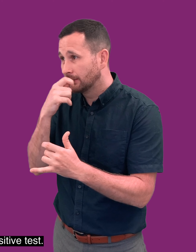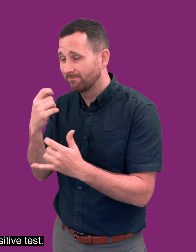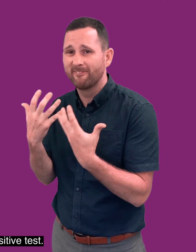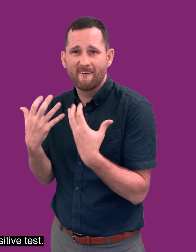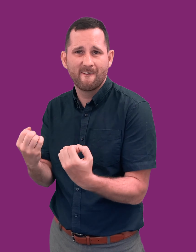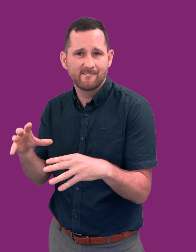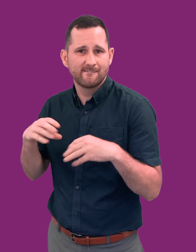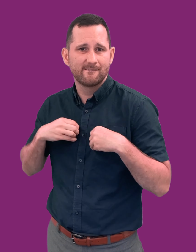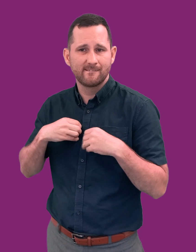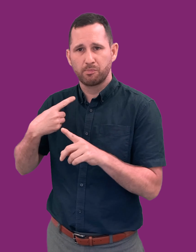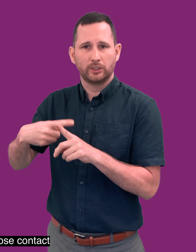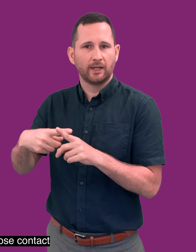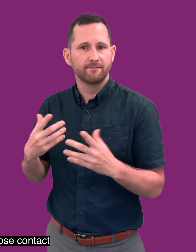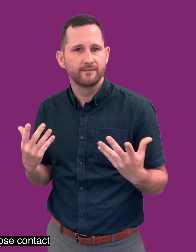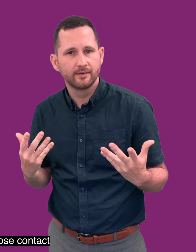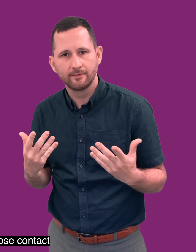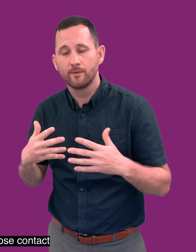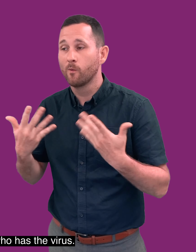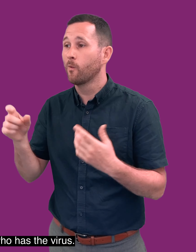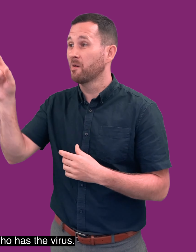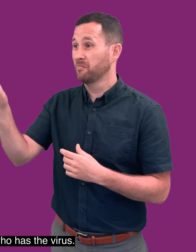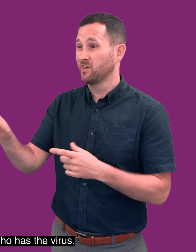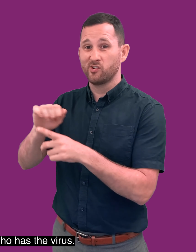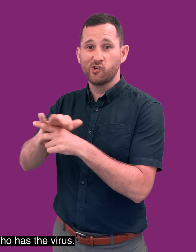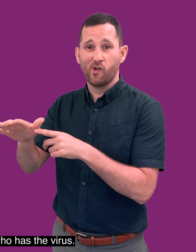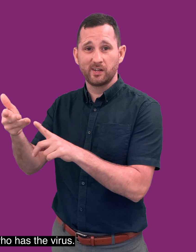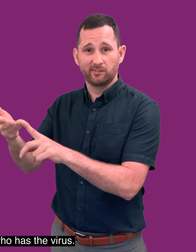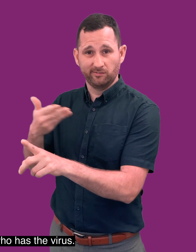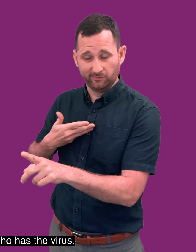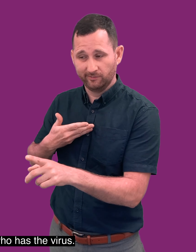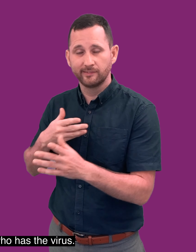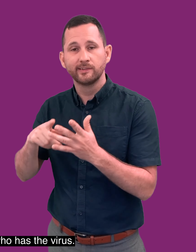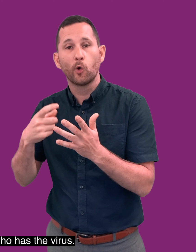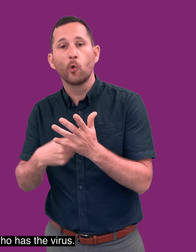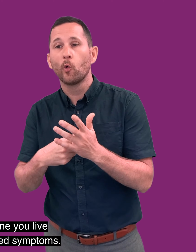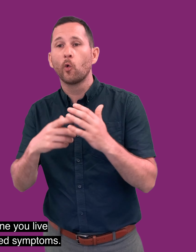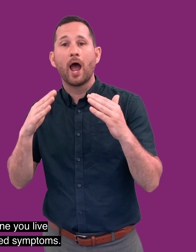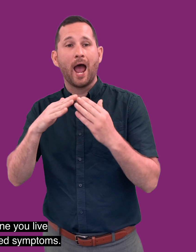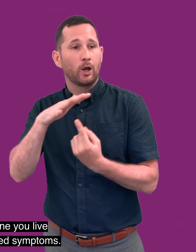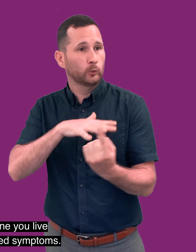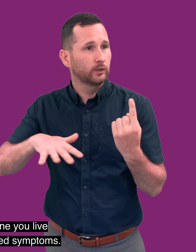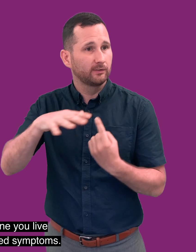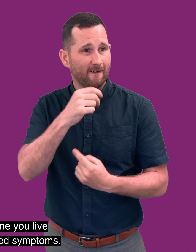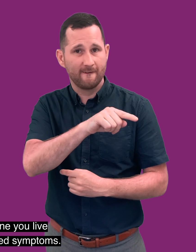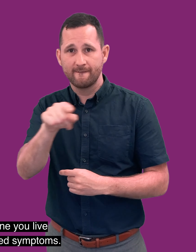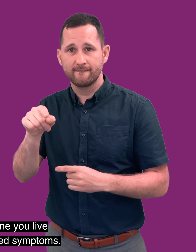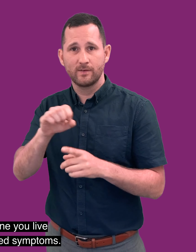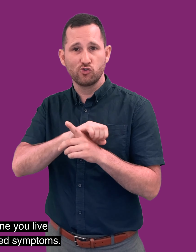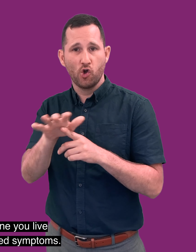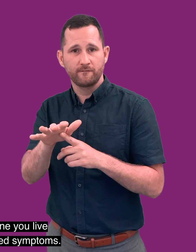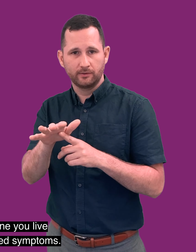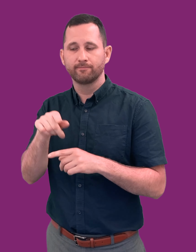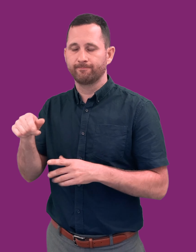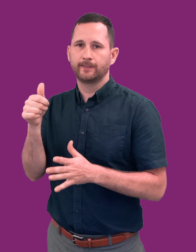test, were in close contact with someone who has the virus, or someone you live with developed symptoms.